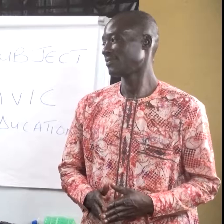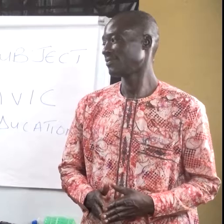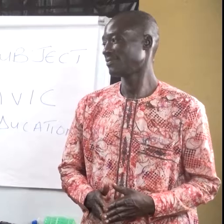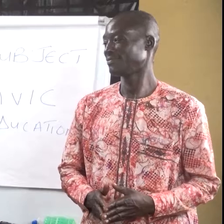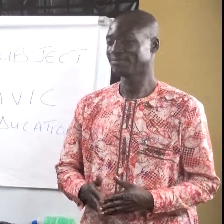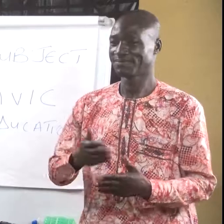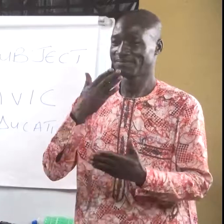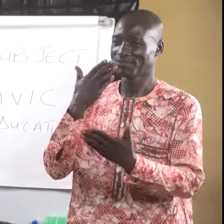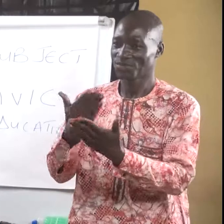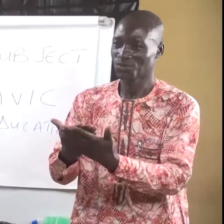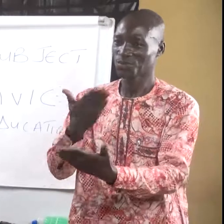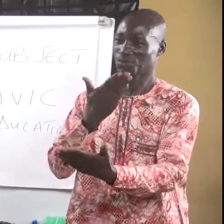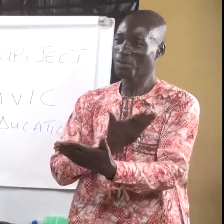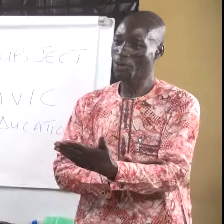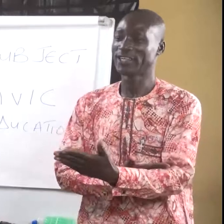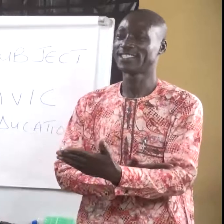Good day,